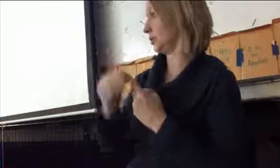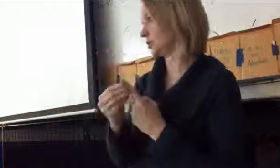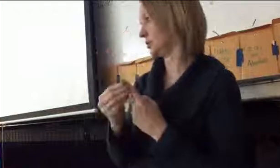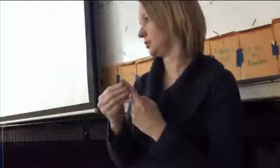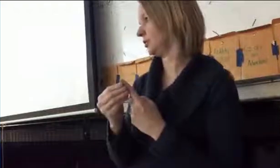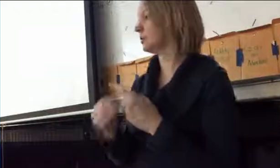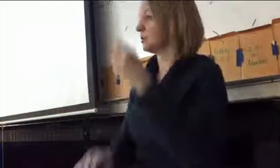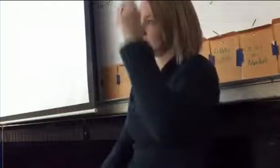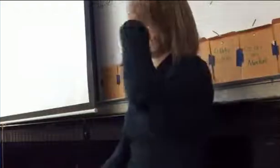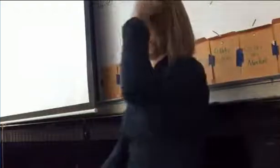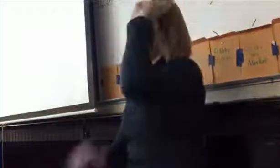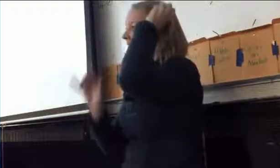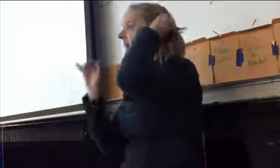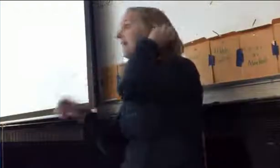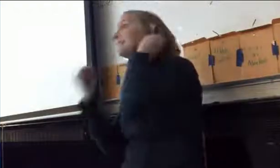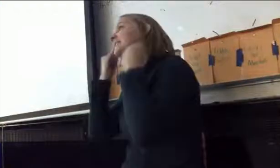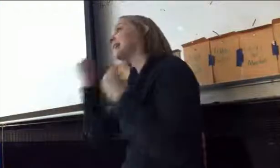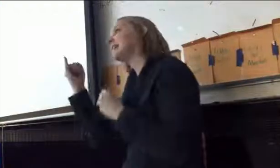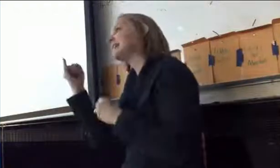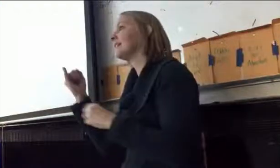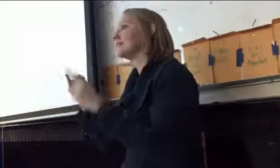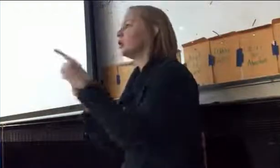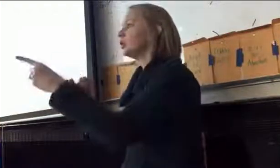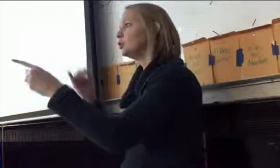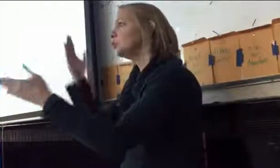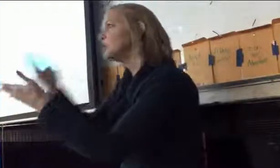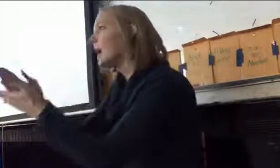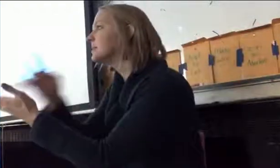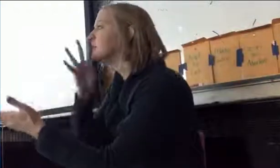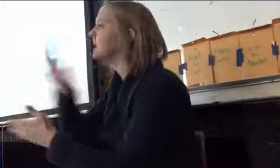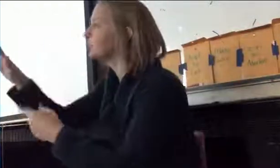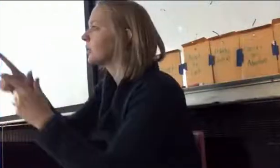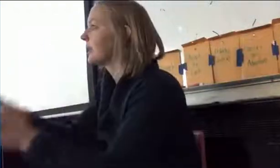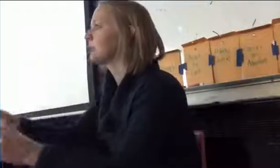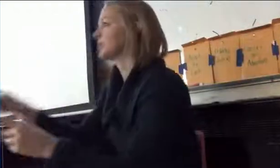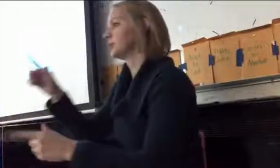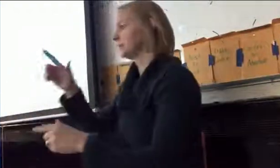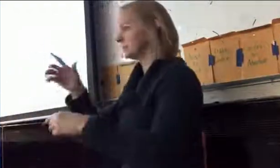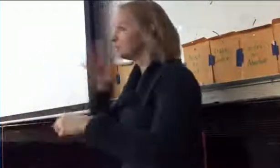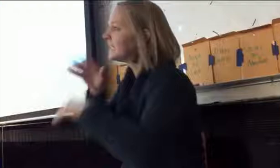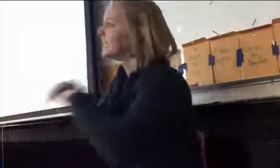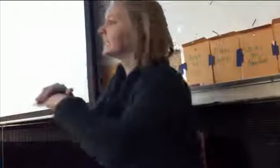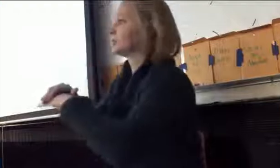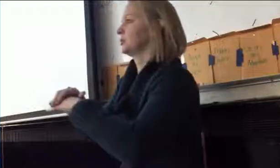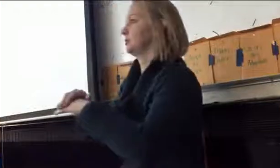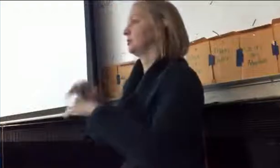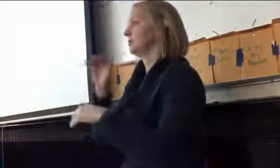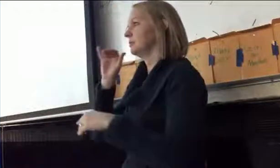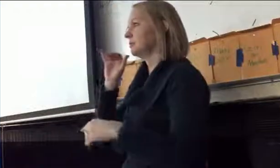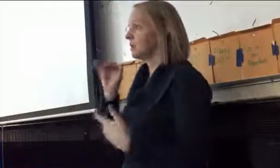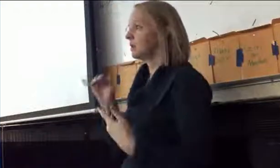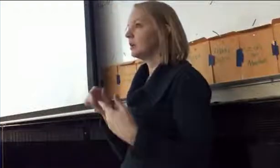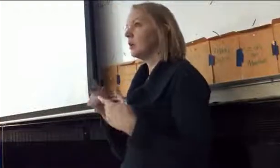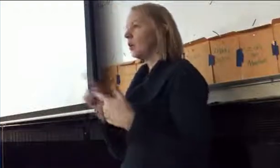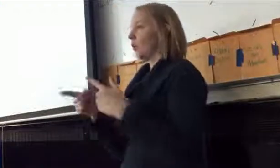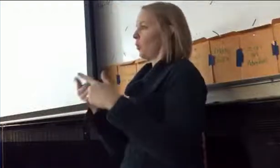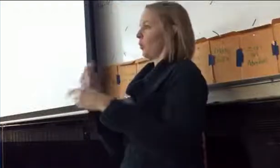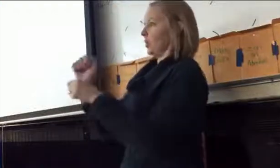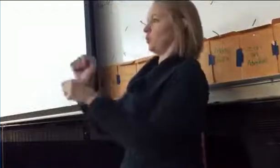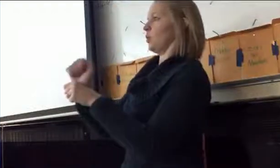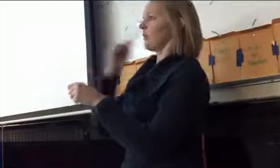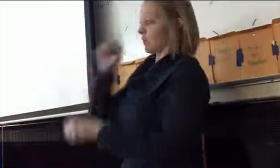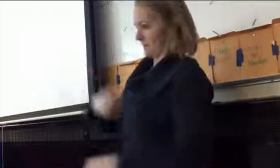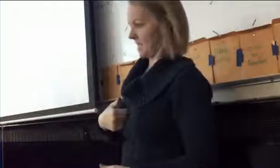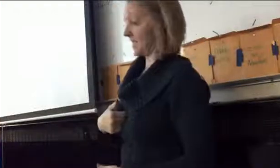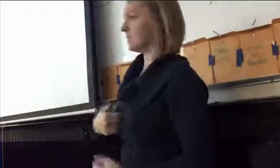So this is the idea of you need to stop speaking your language and speak English. Okay? When you work for me at my